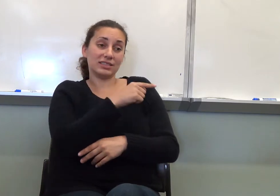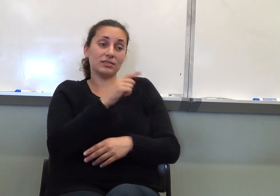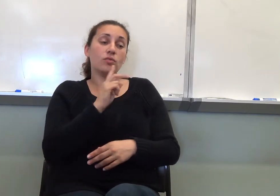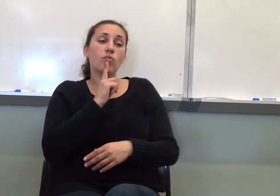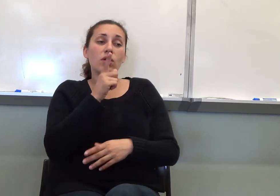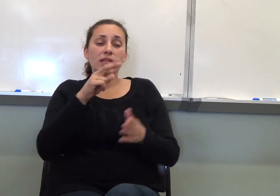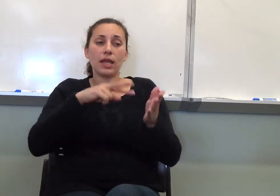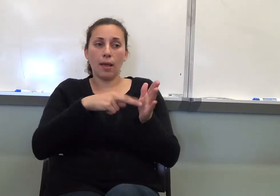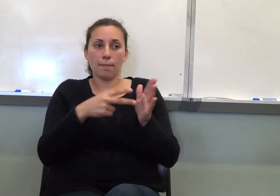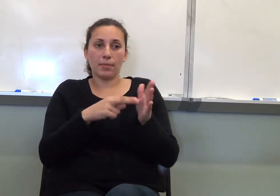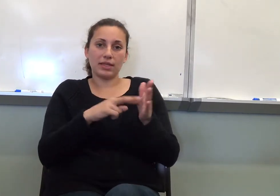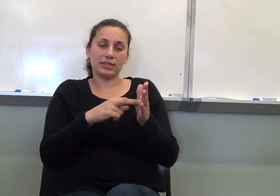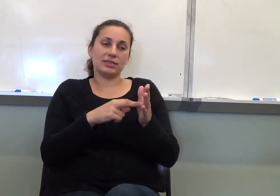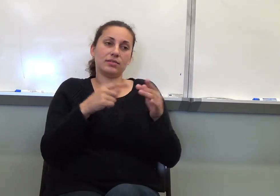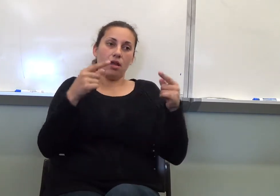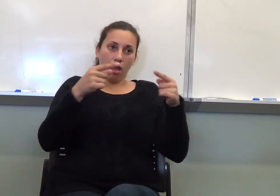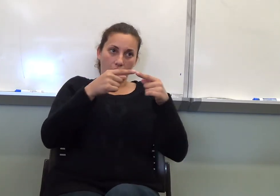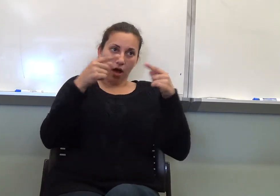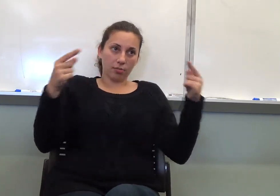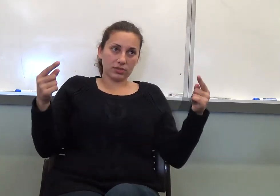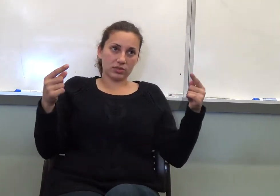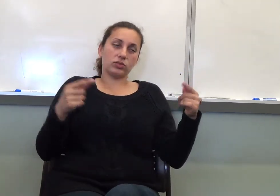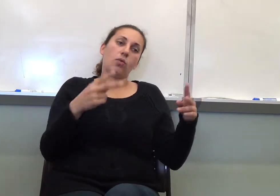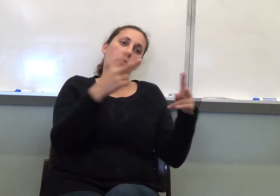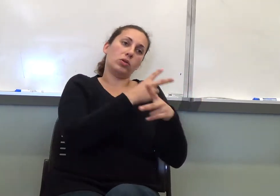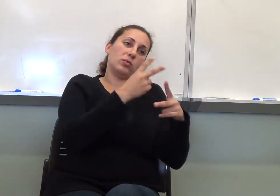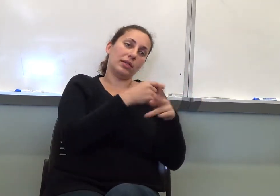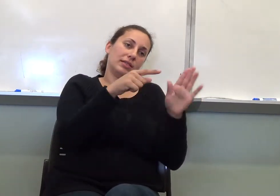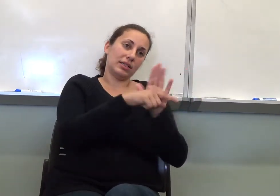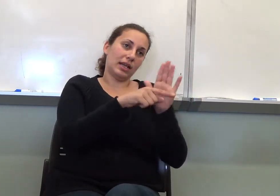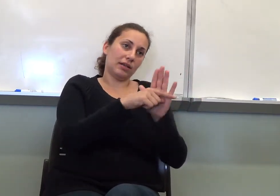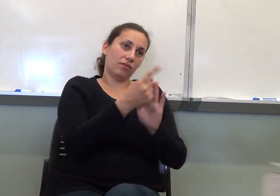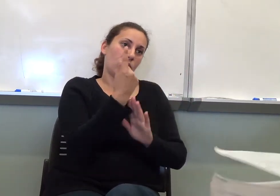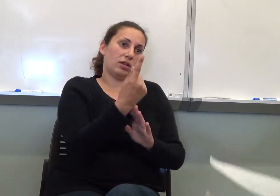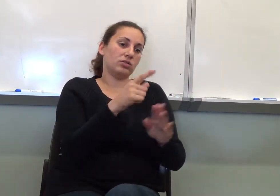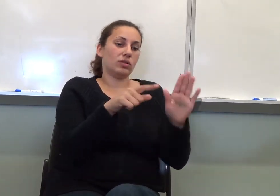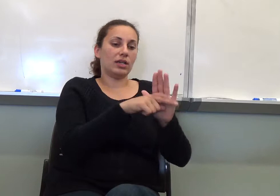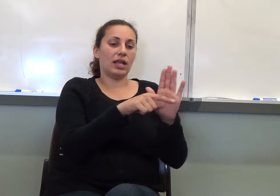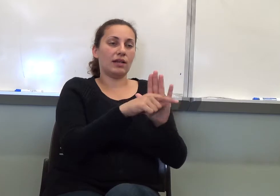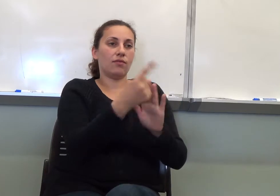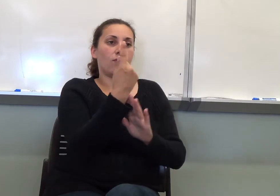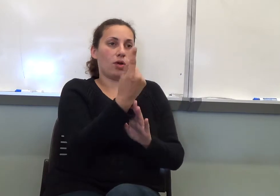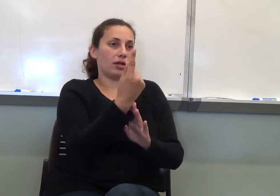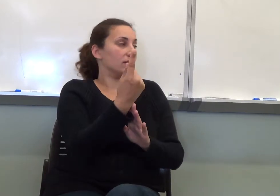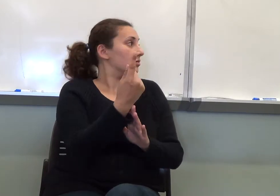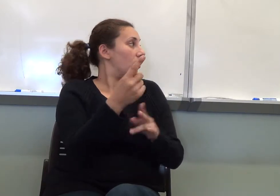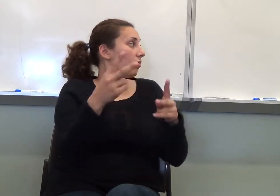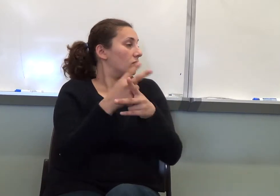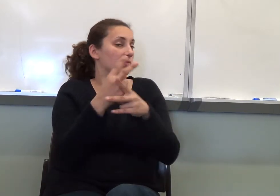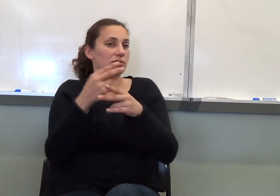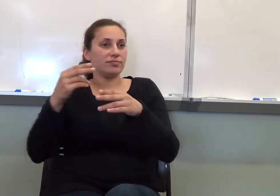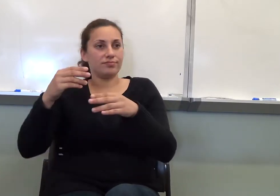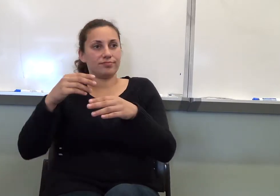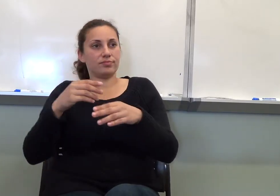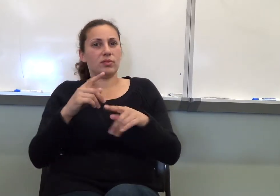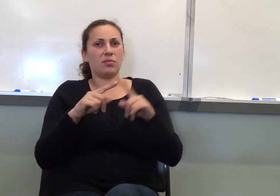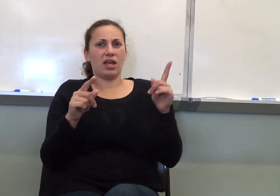multiply by minus 1. So this is really a minus 1 multiplying that. Okay. They say, well, I don't have addition here. I've